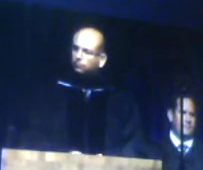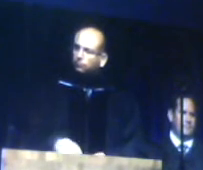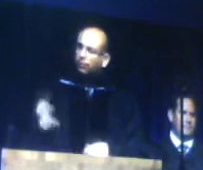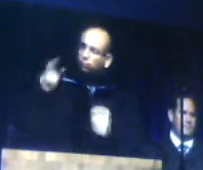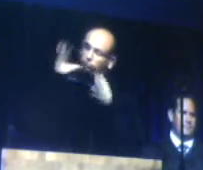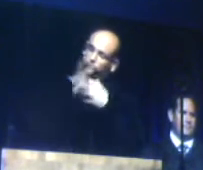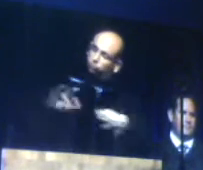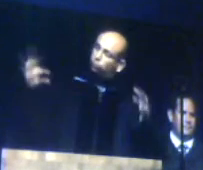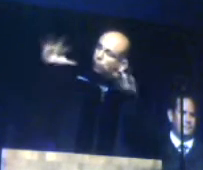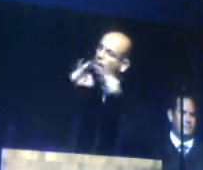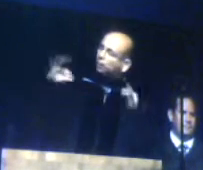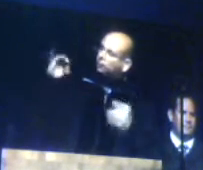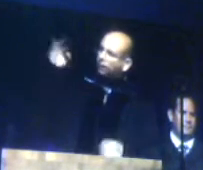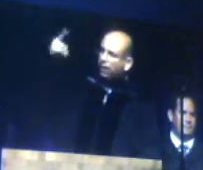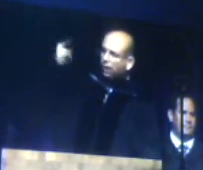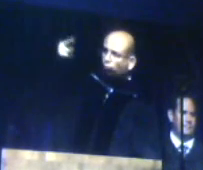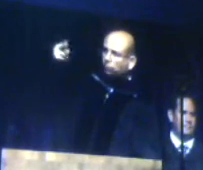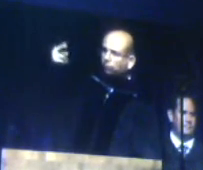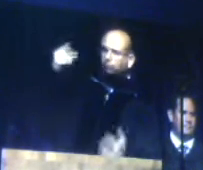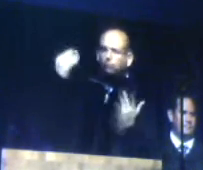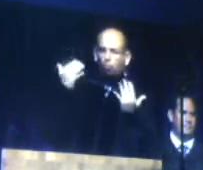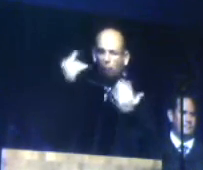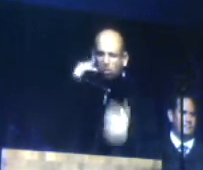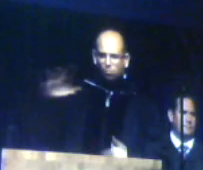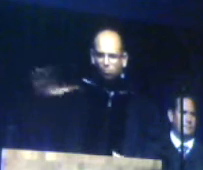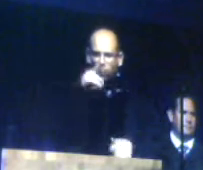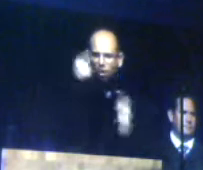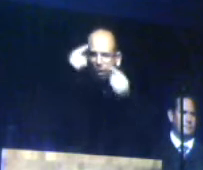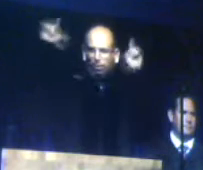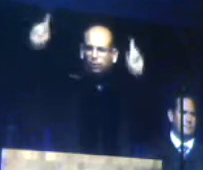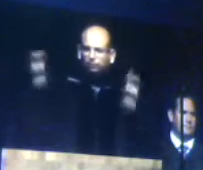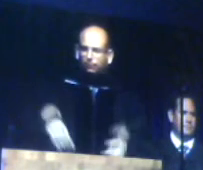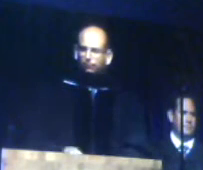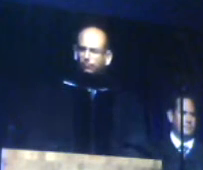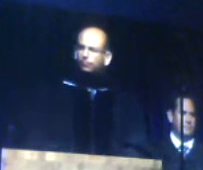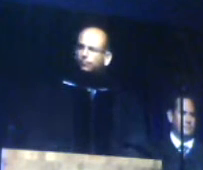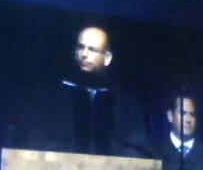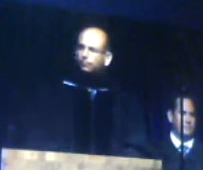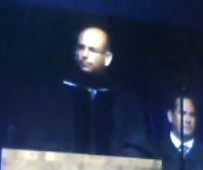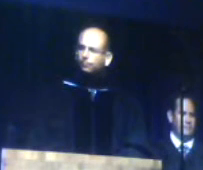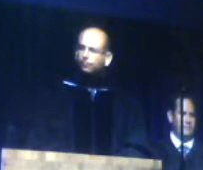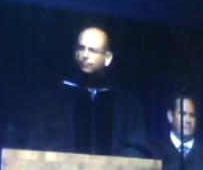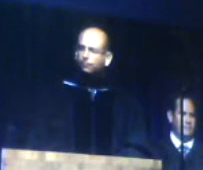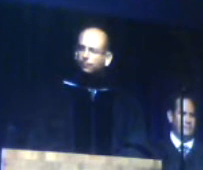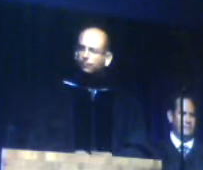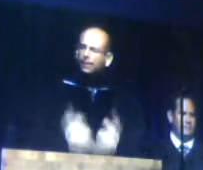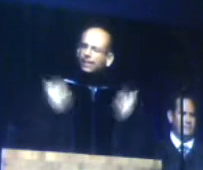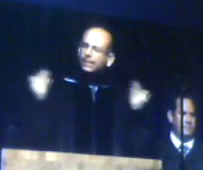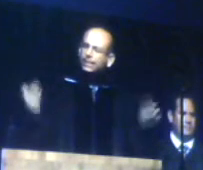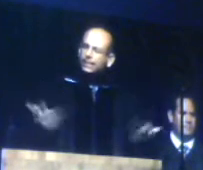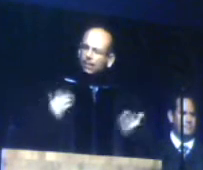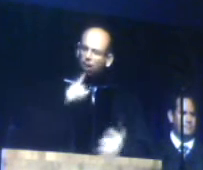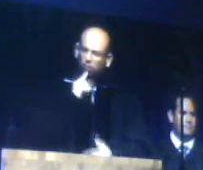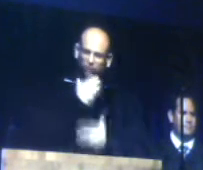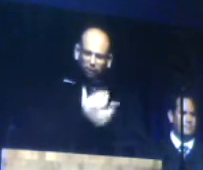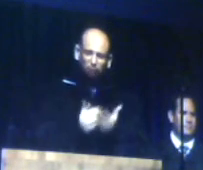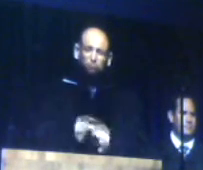successes. The annals of history are awaiting you and your accomplishments.